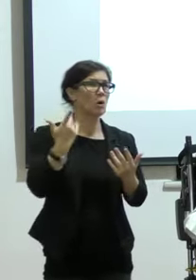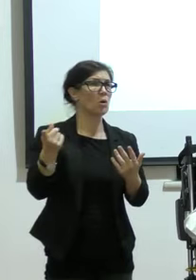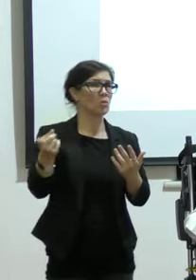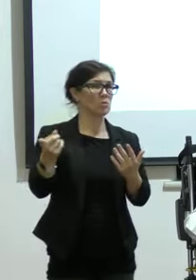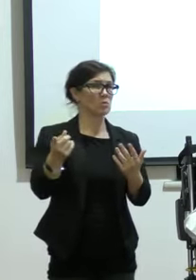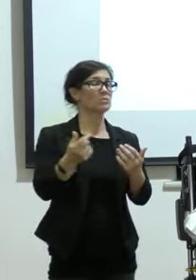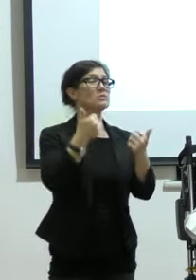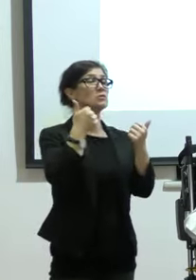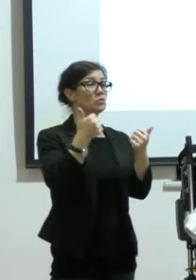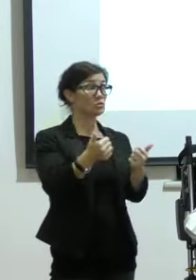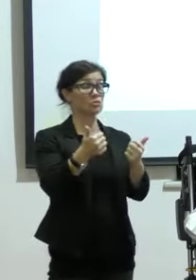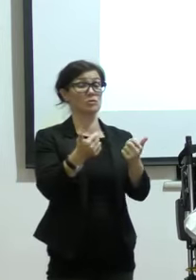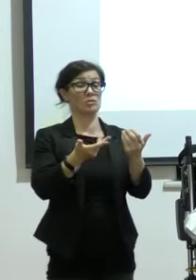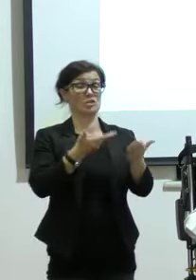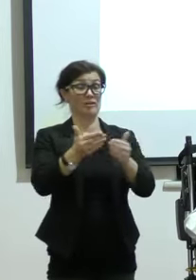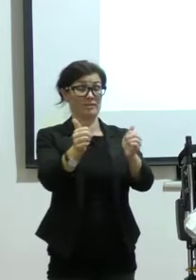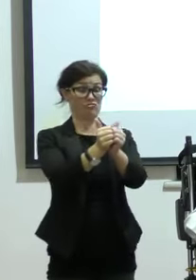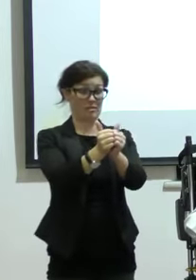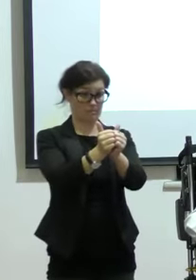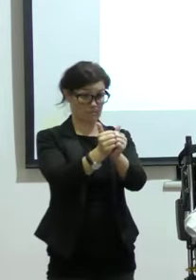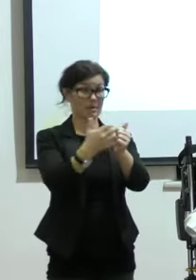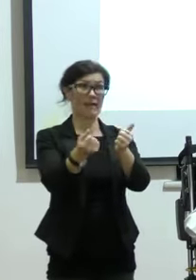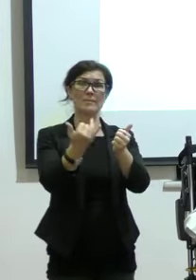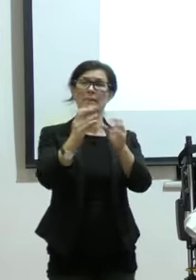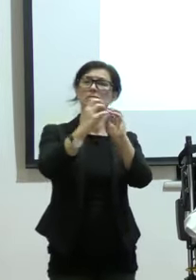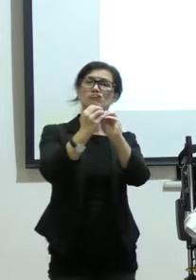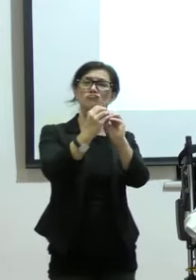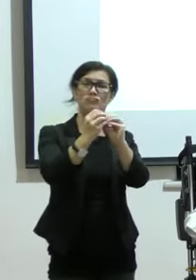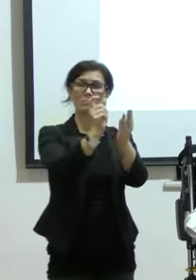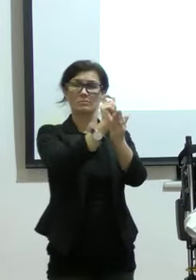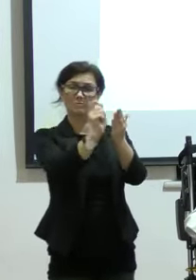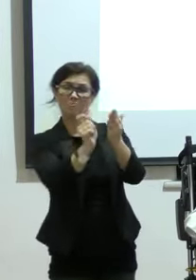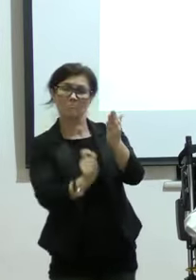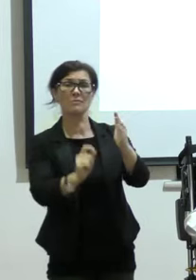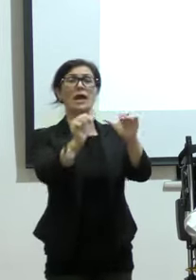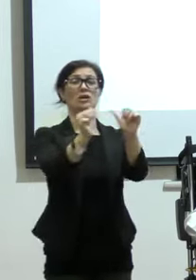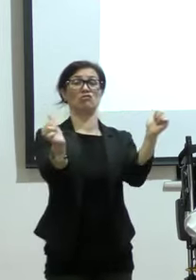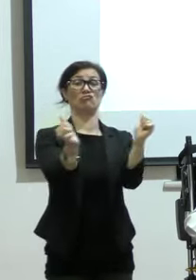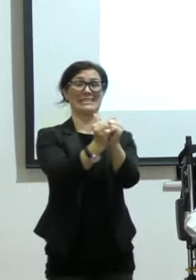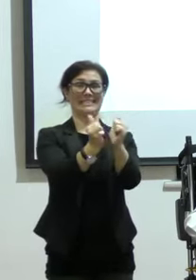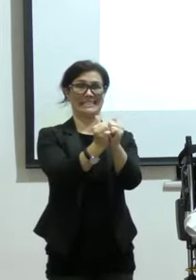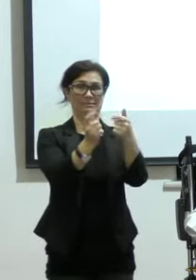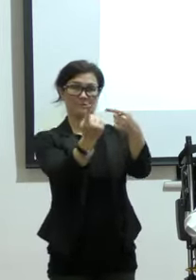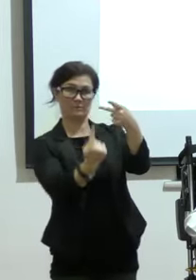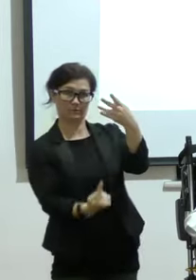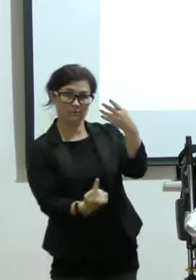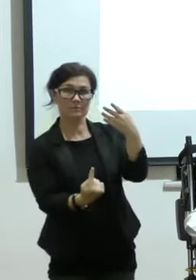good service agreement should involve some compromises, maybe, from both parties. Maybe it could involve preferences